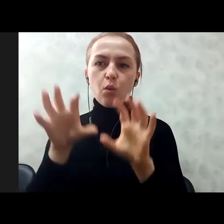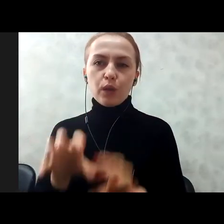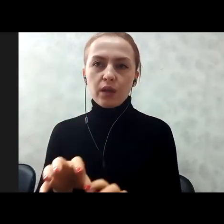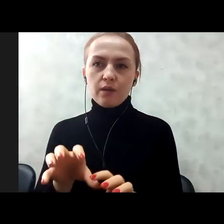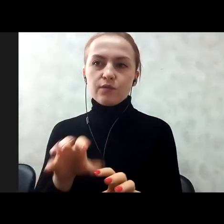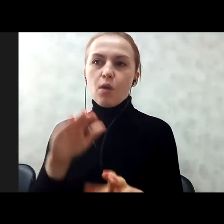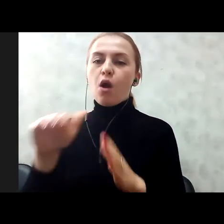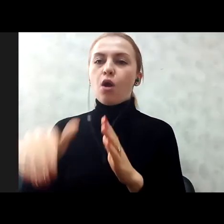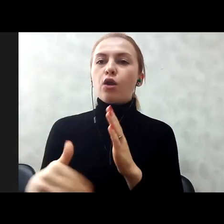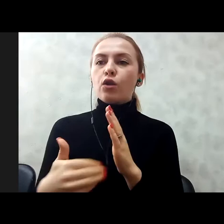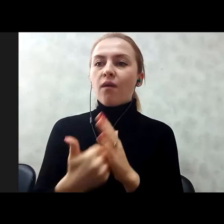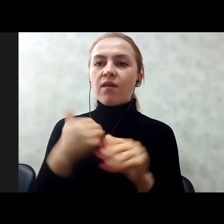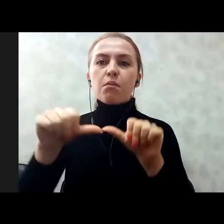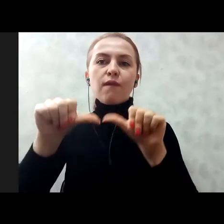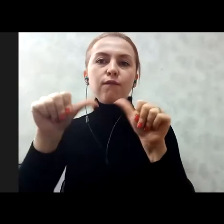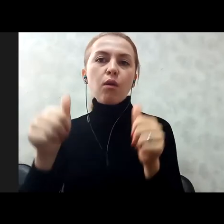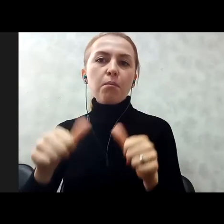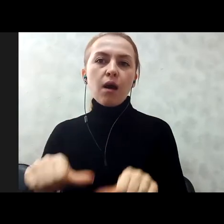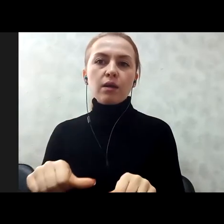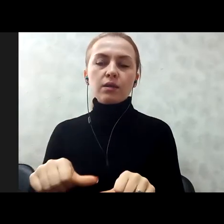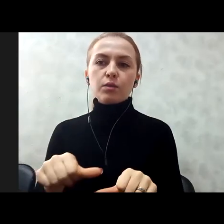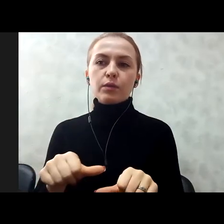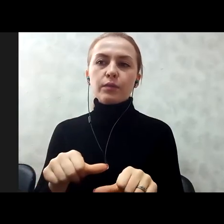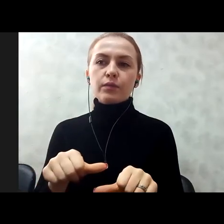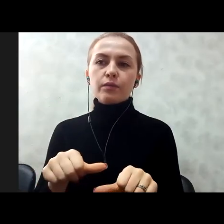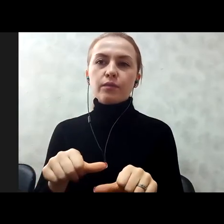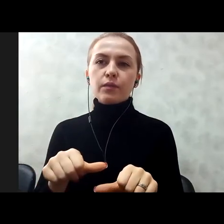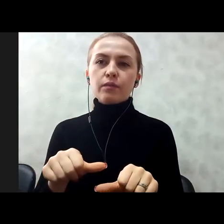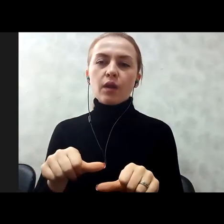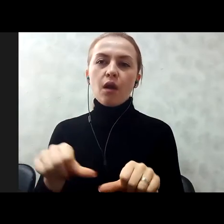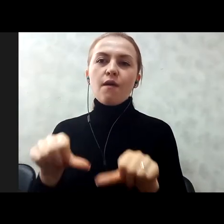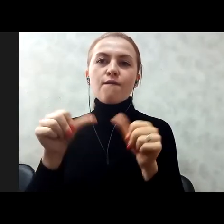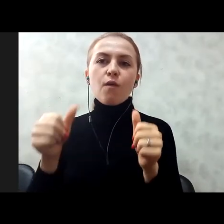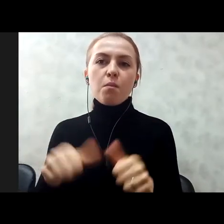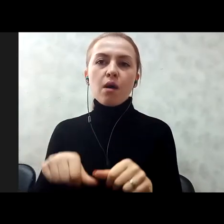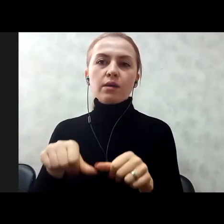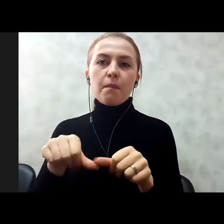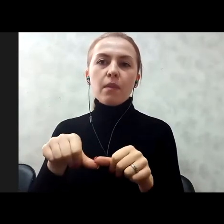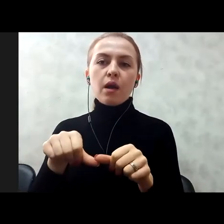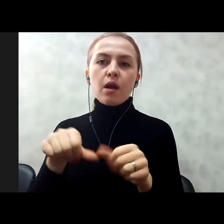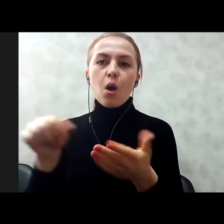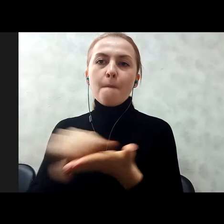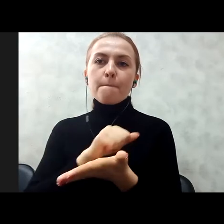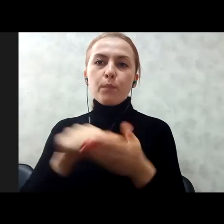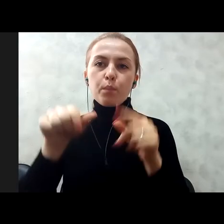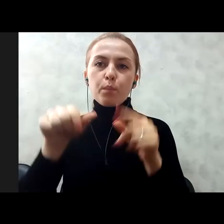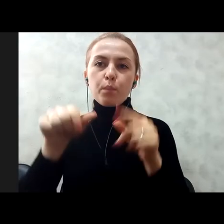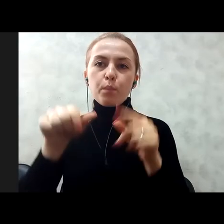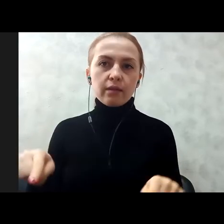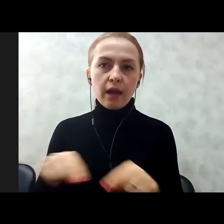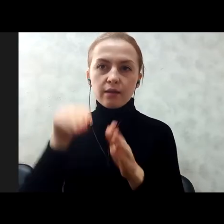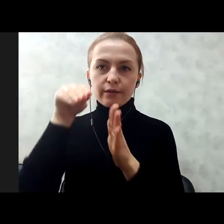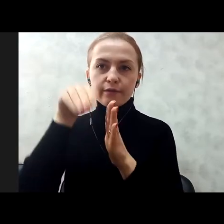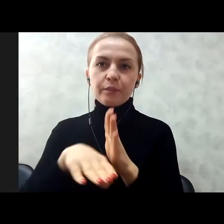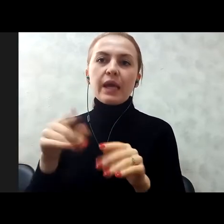to understand and mark, a new way of counting. All of this to the general praise of both national and